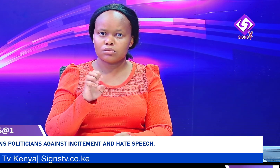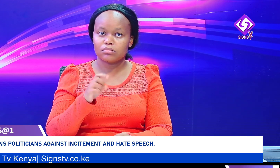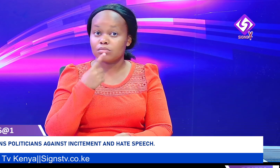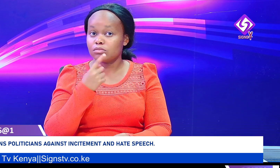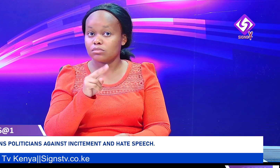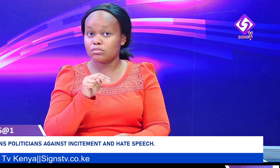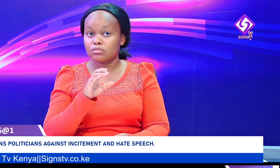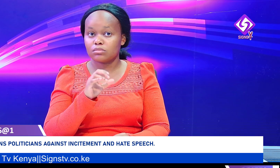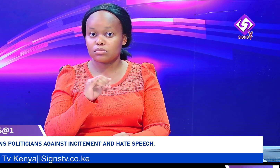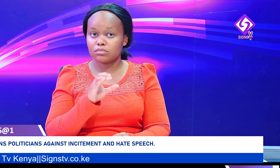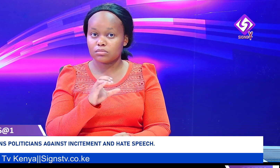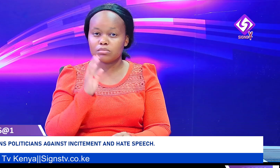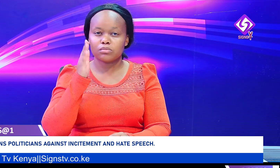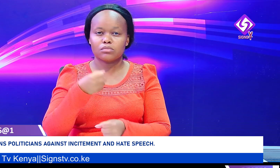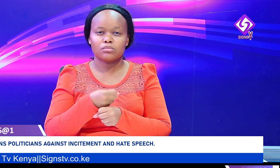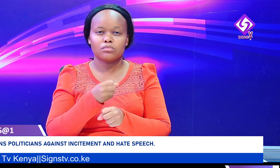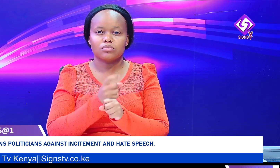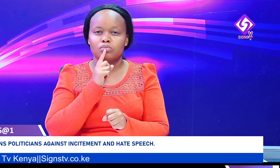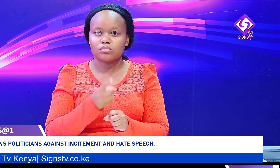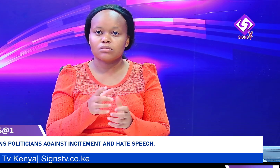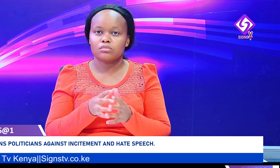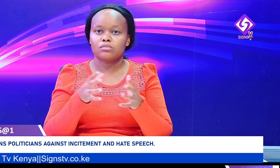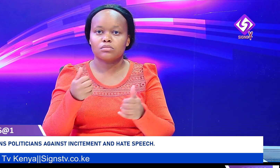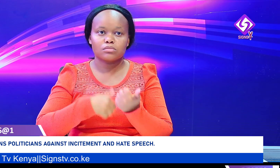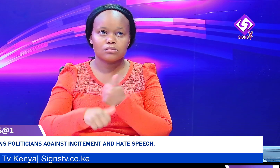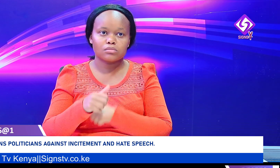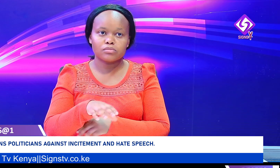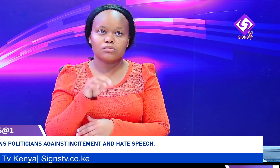messages, particularly in the political space.